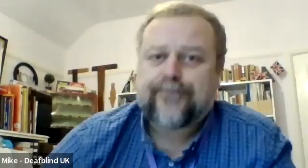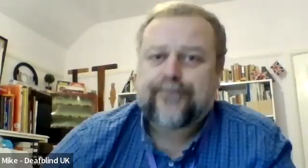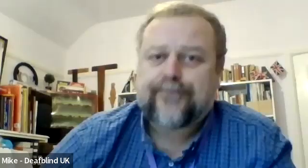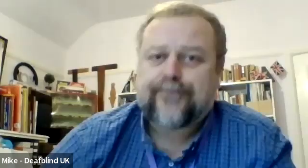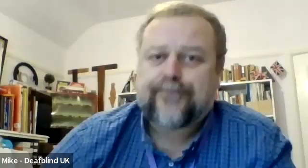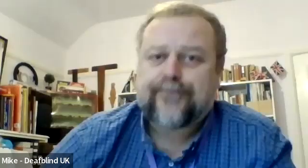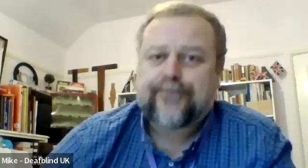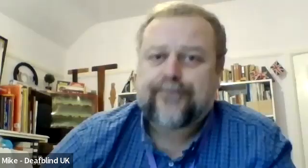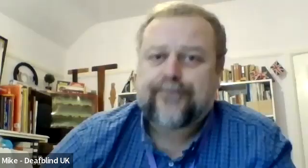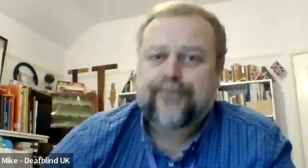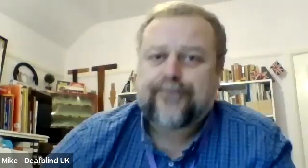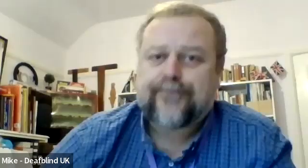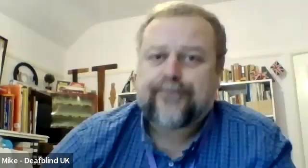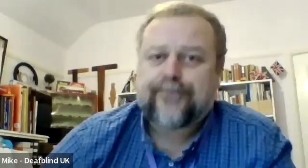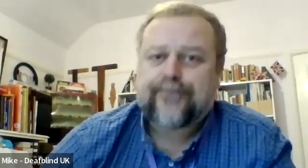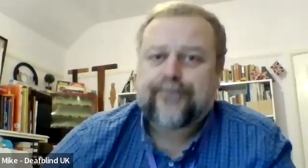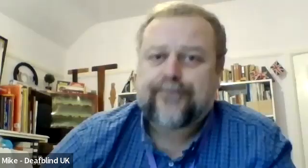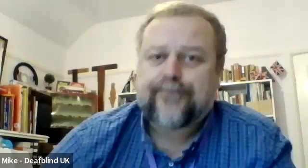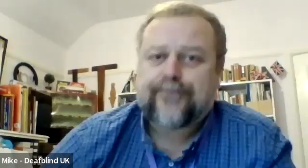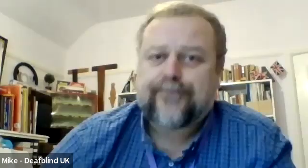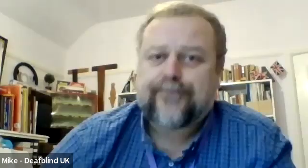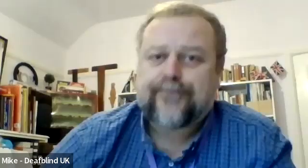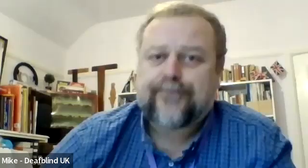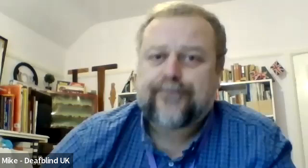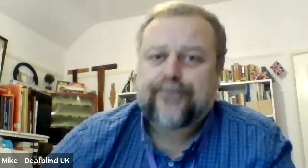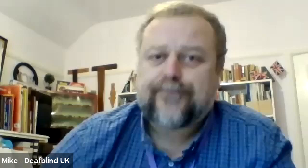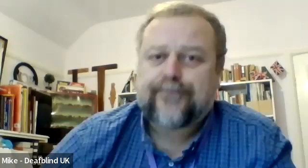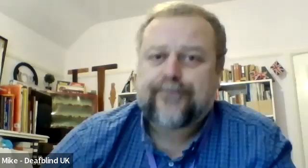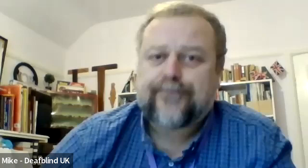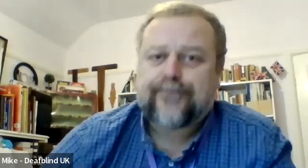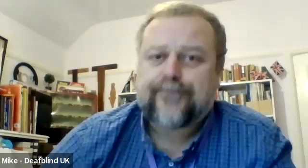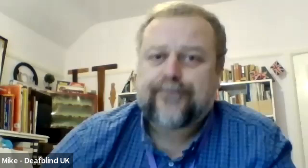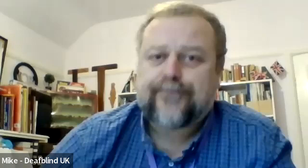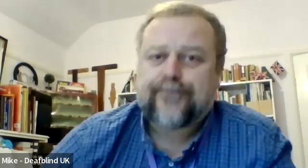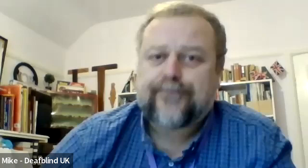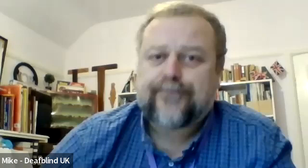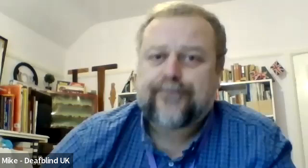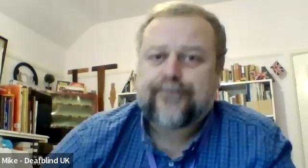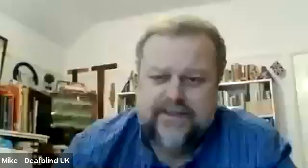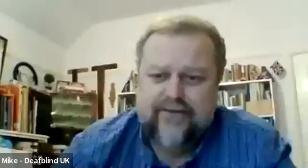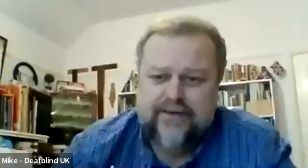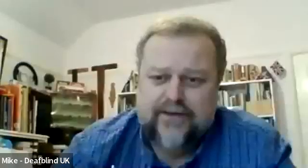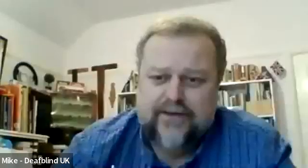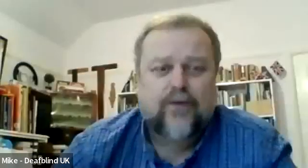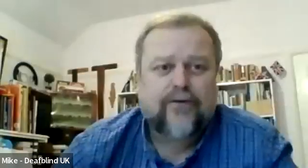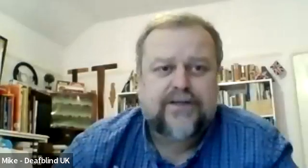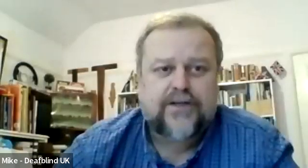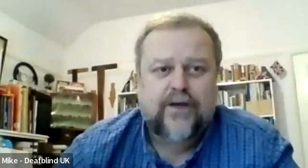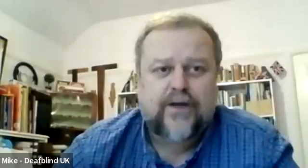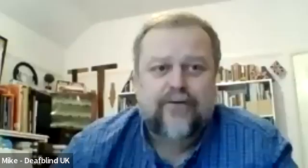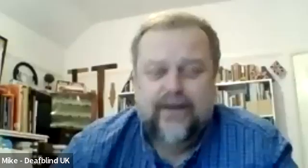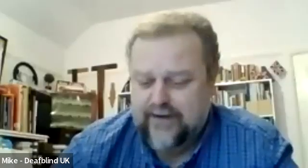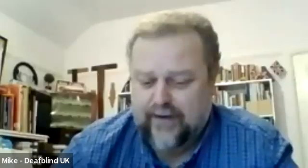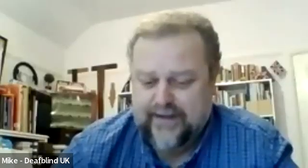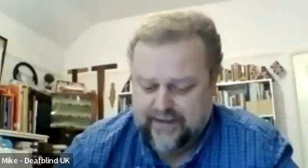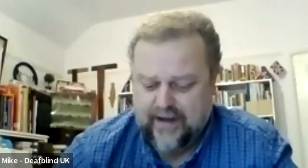breaks. So we'll just have a quick 5-minute break. My clock says 1:47, so we'll say 1:52 if we can reconvene,